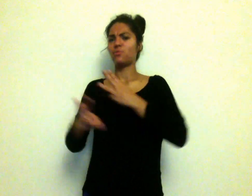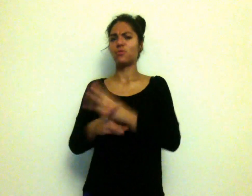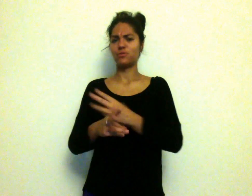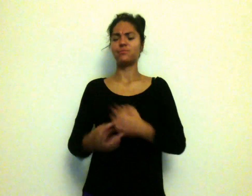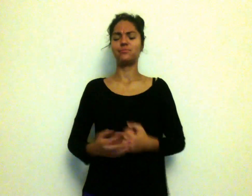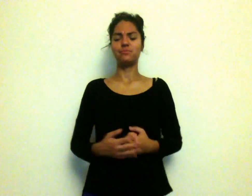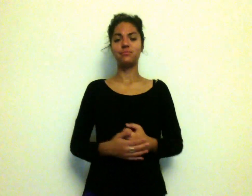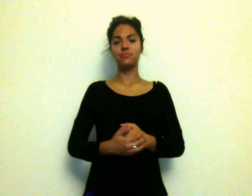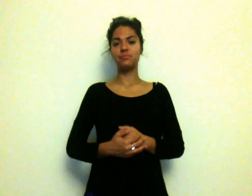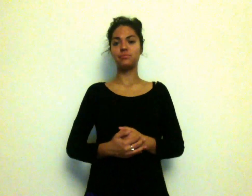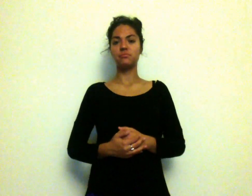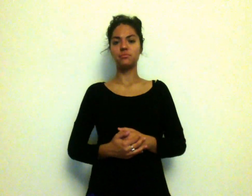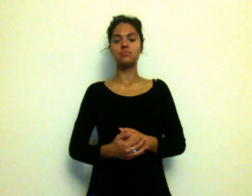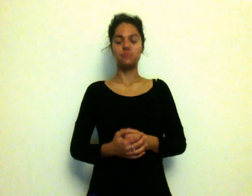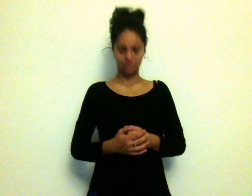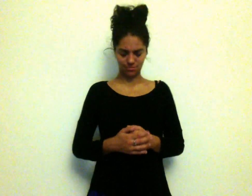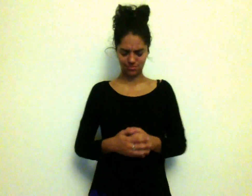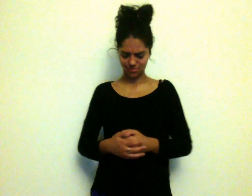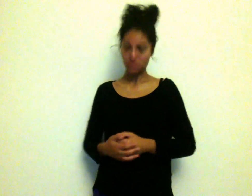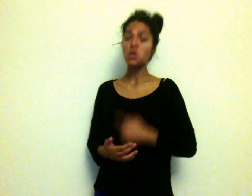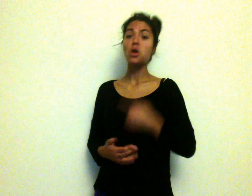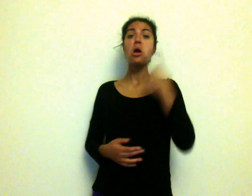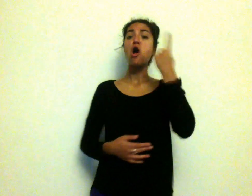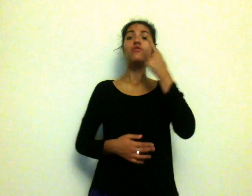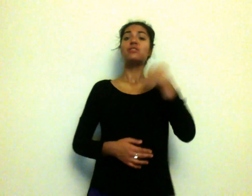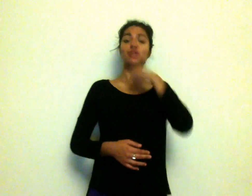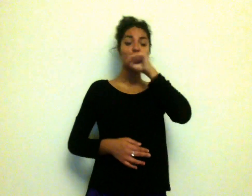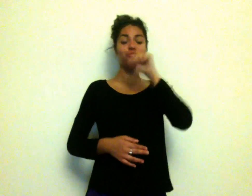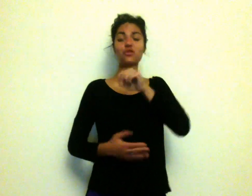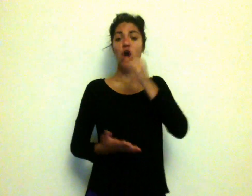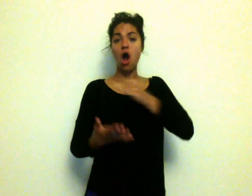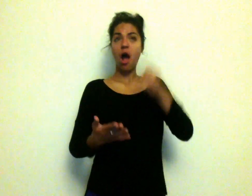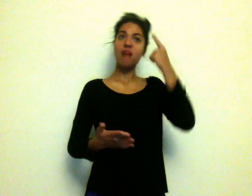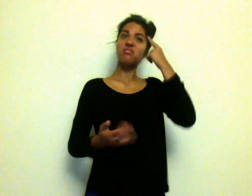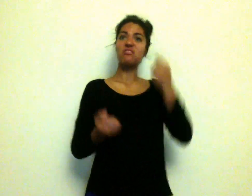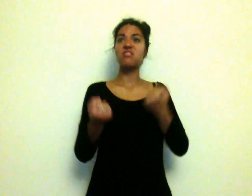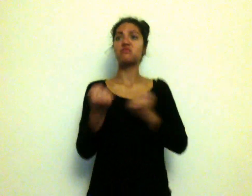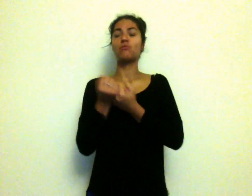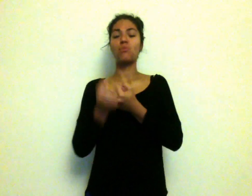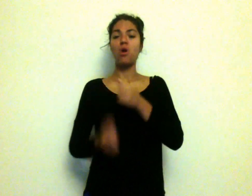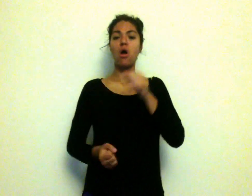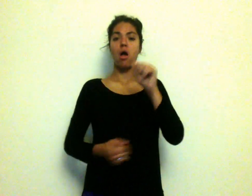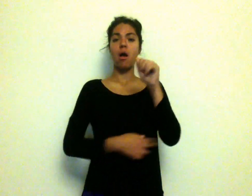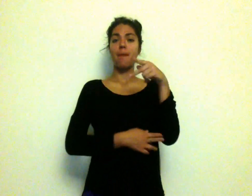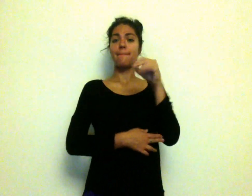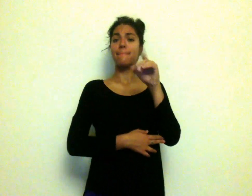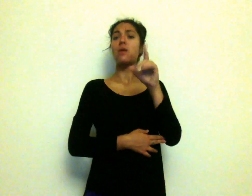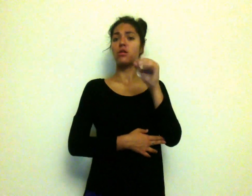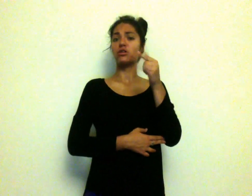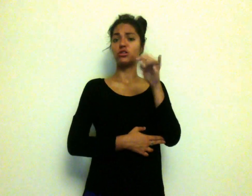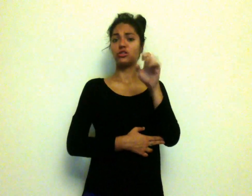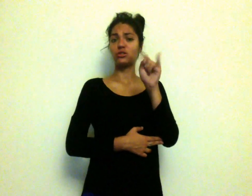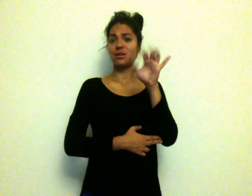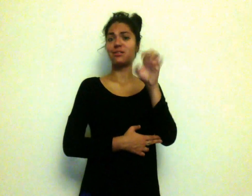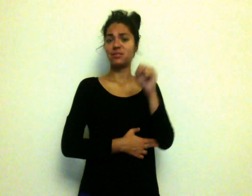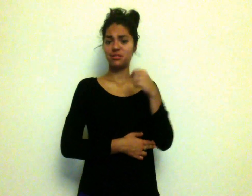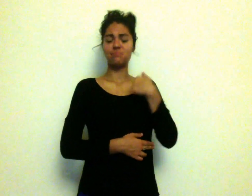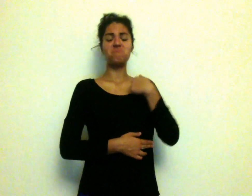of value to the ministry of apologetics and evangelism around the world is that it really does help us embody the story a bit